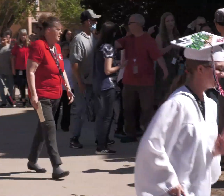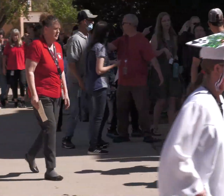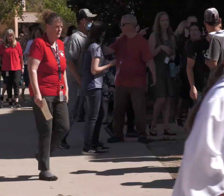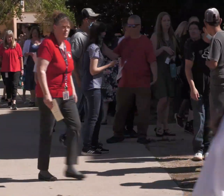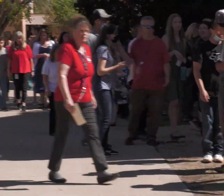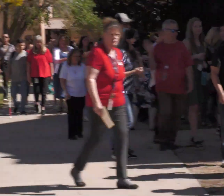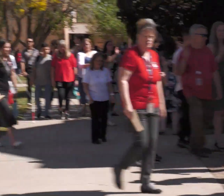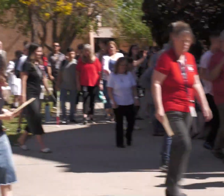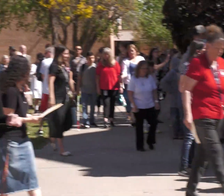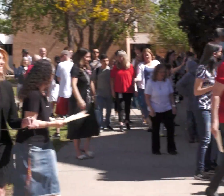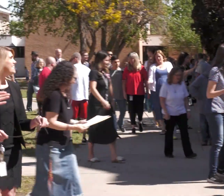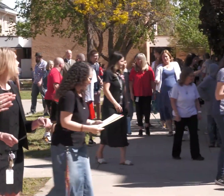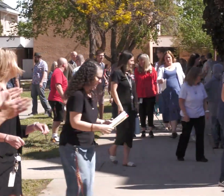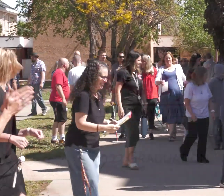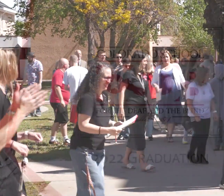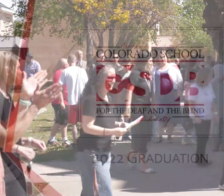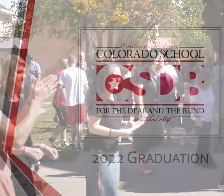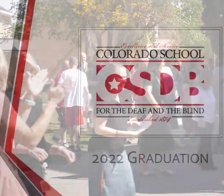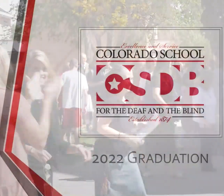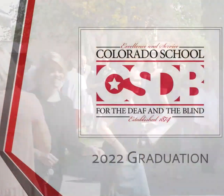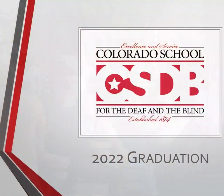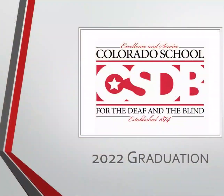Lacey stops to wave at the camera.